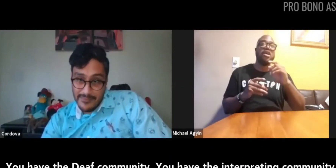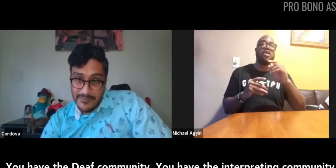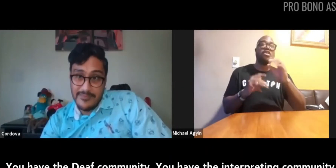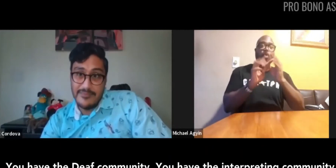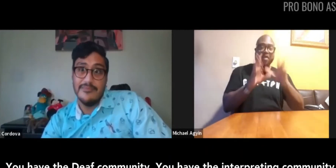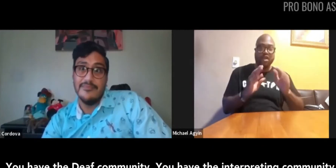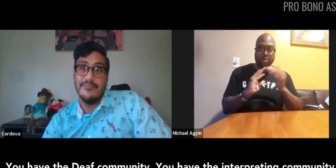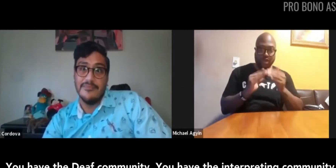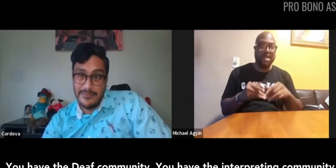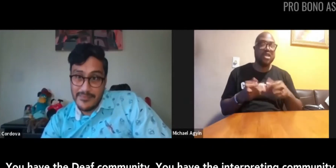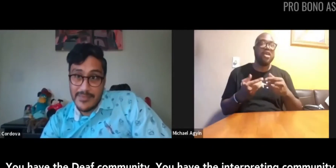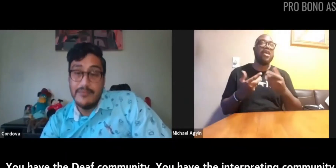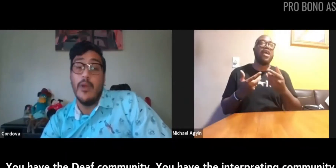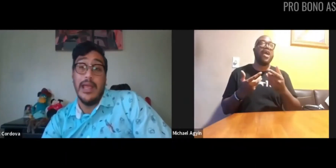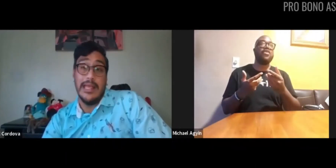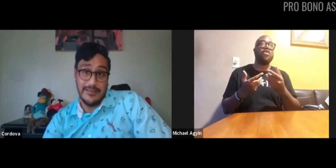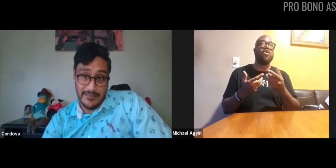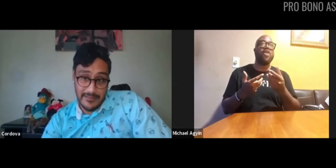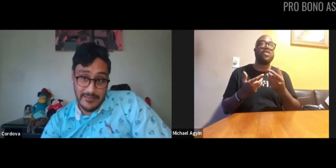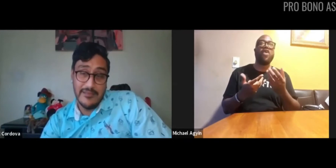You have the deaf community, you have the interpreting community.